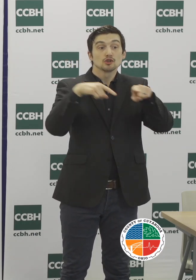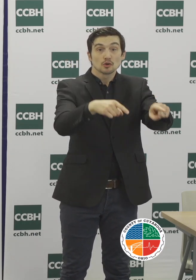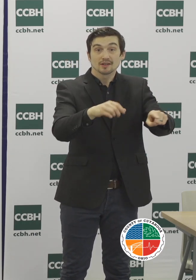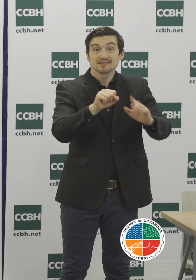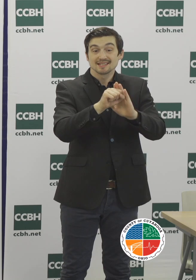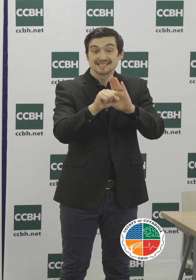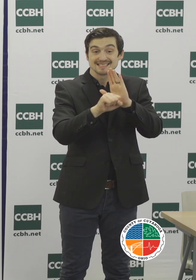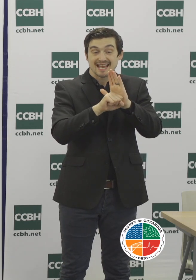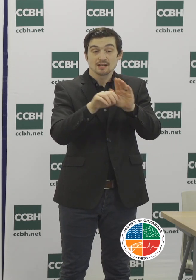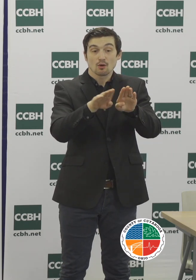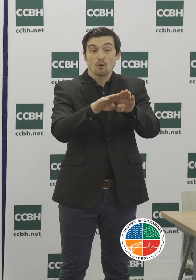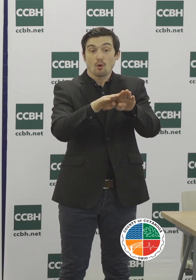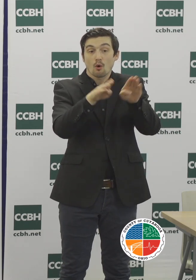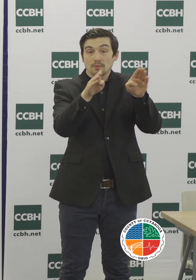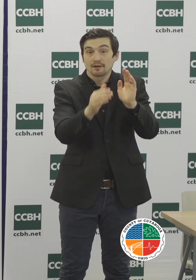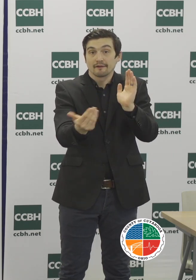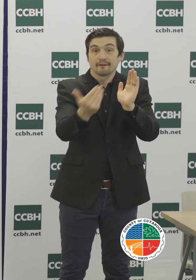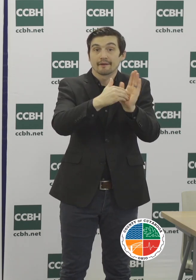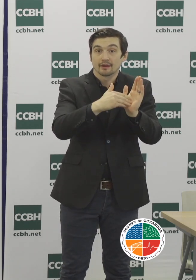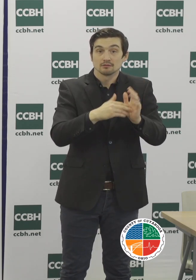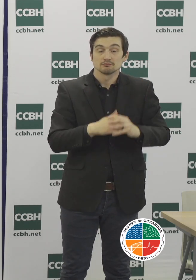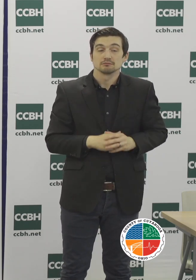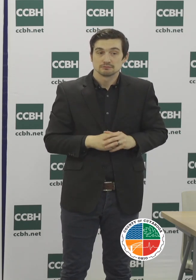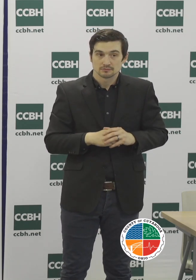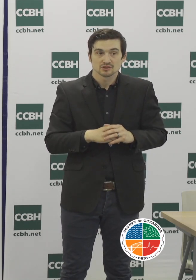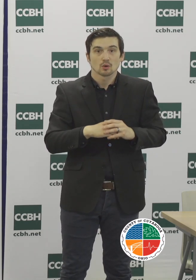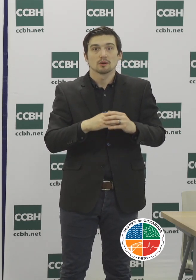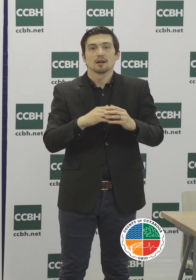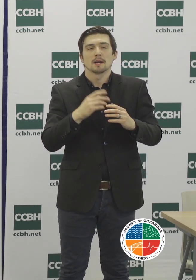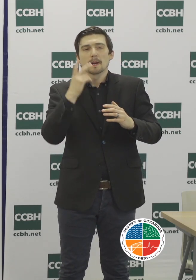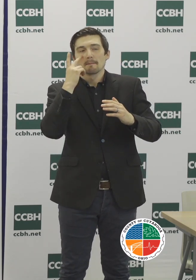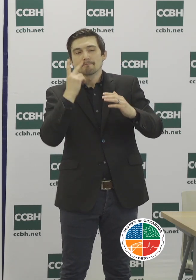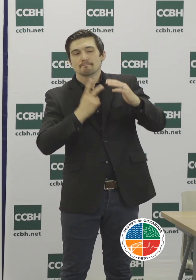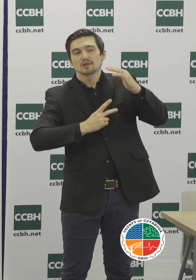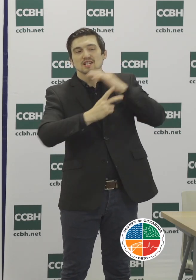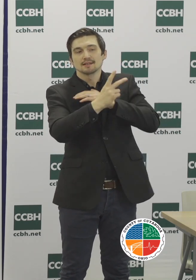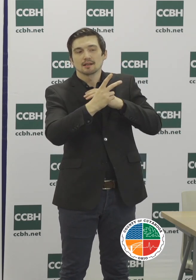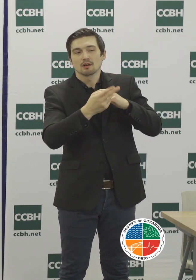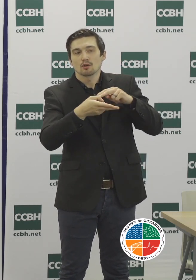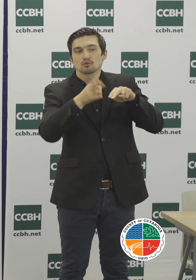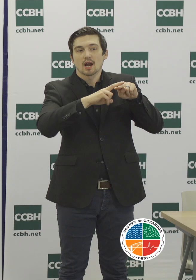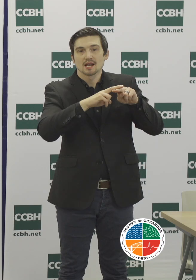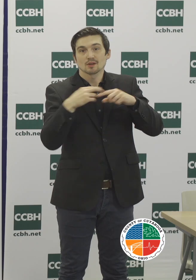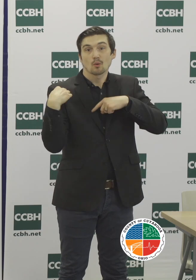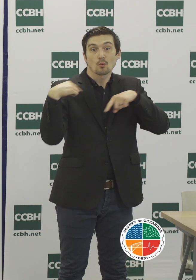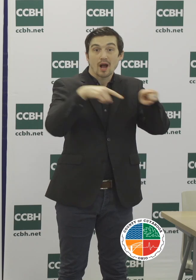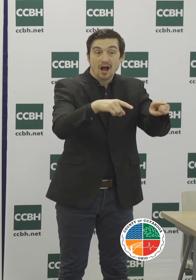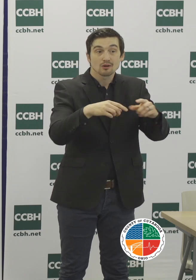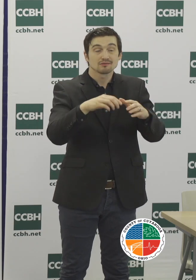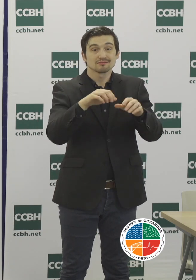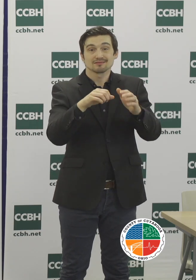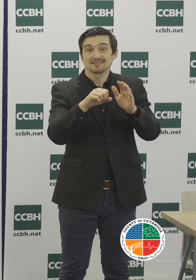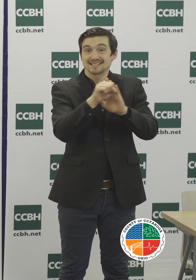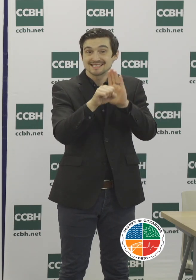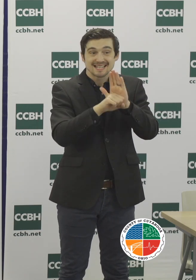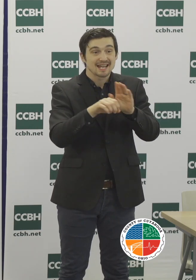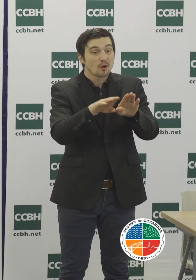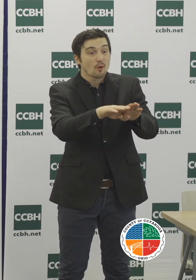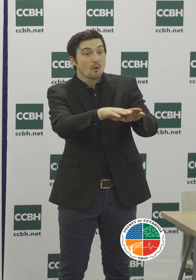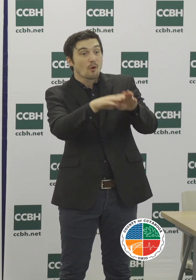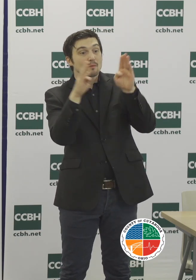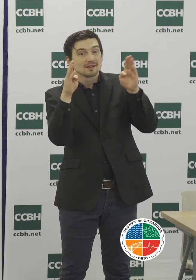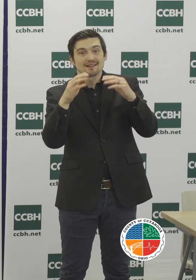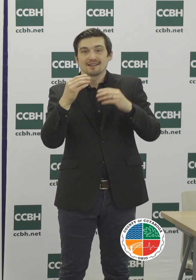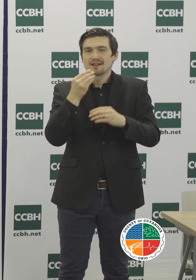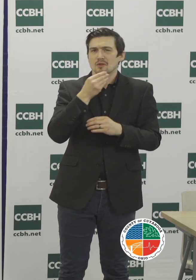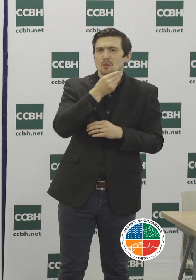for the reasons that we described. Predicting a rise even as the state opens back up, even with the warm weather coming to